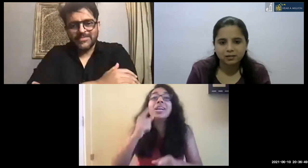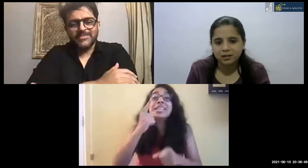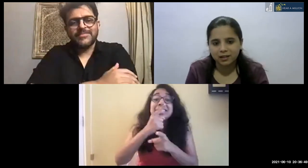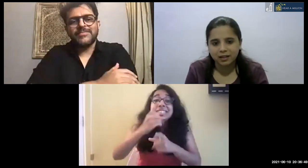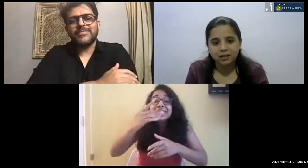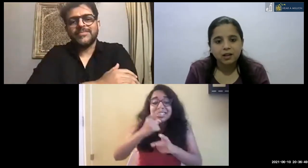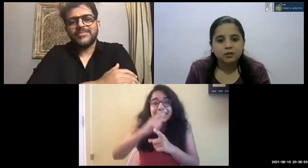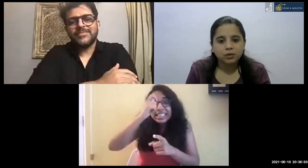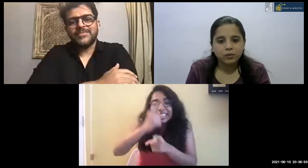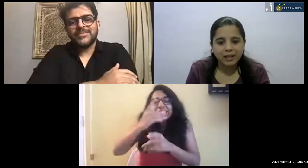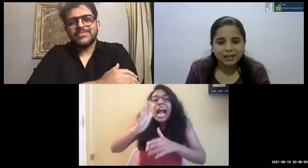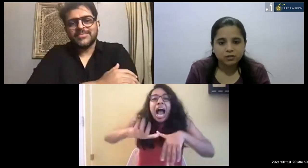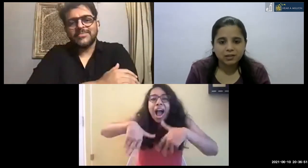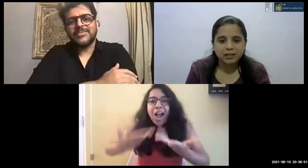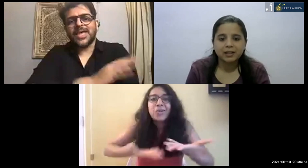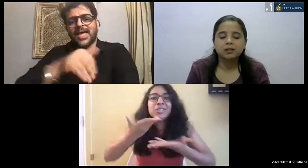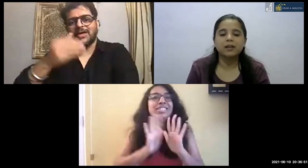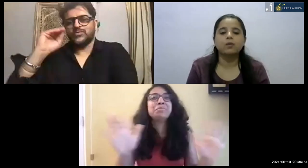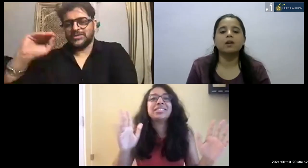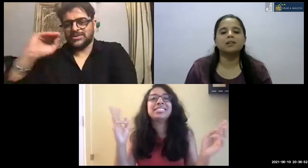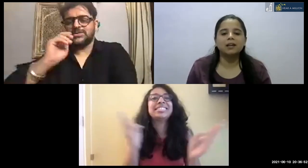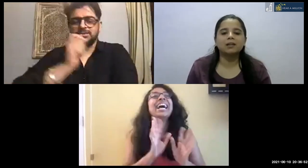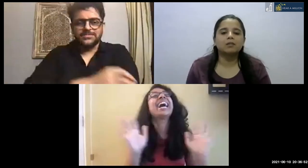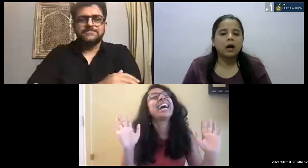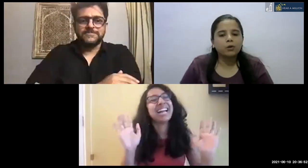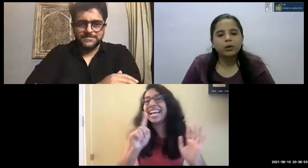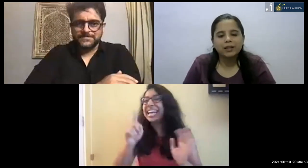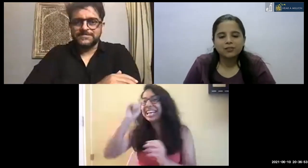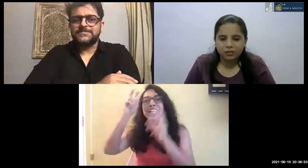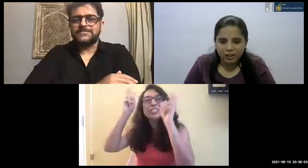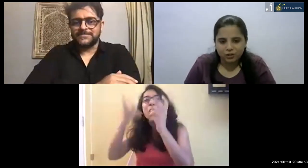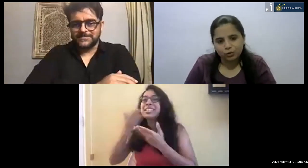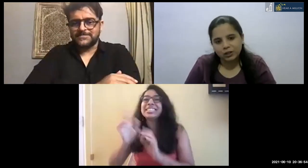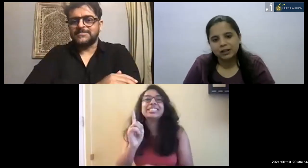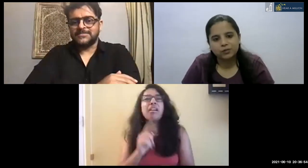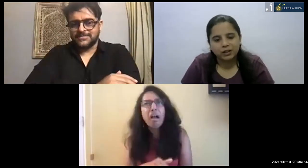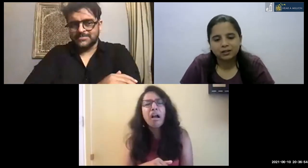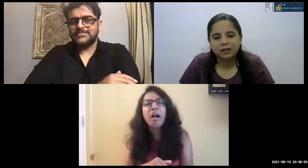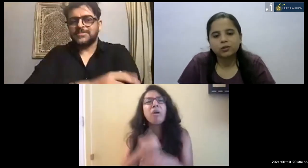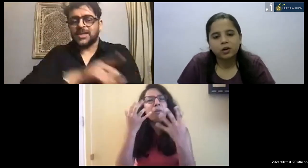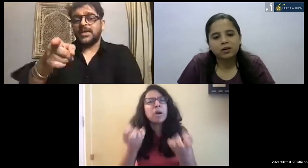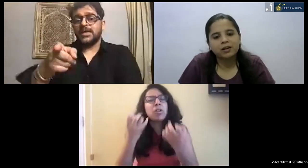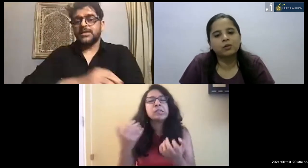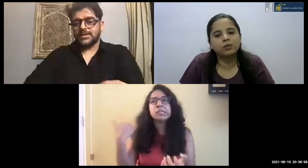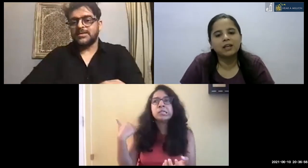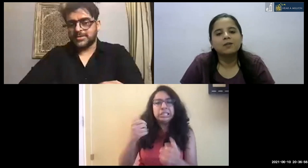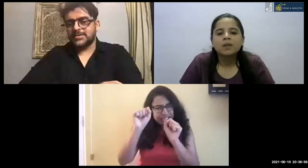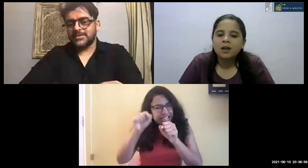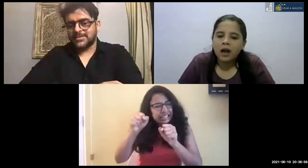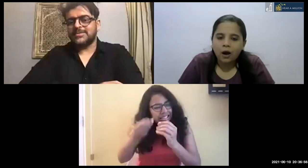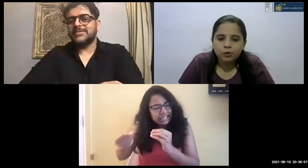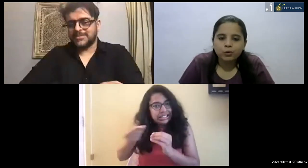in this thing. So we just said that that was the thing, how you can teach to the deaf students. That was not related to